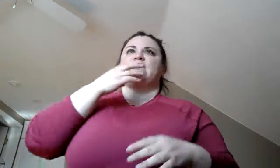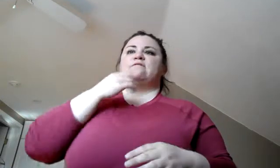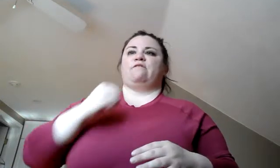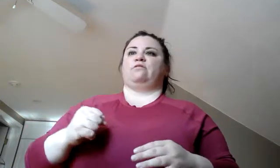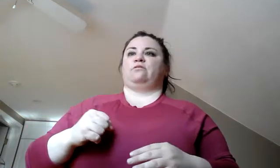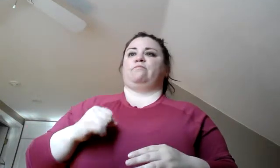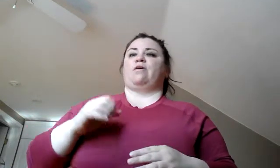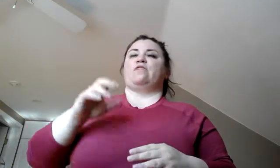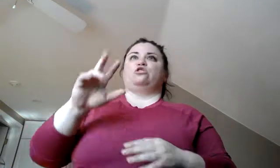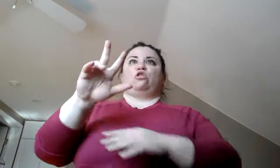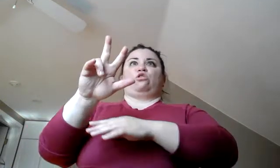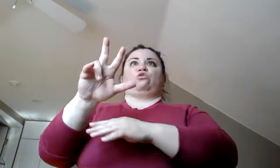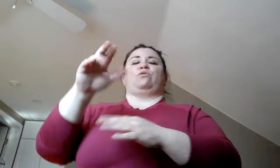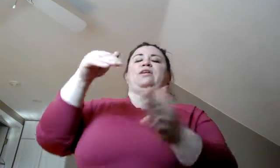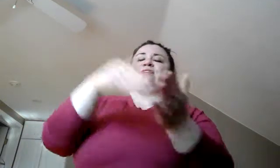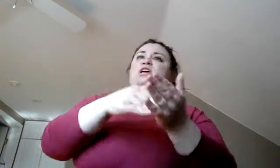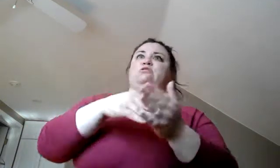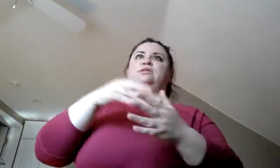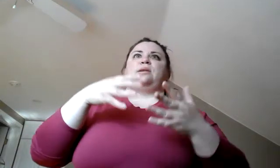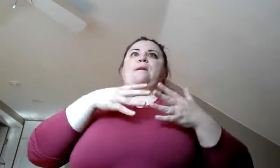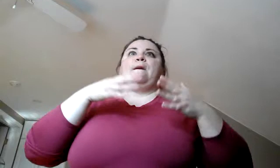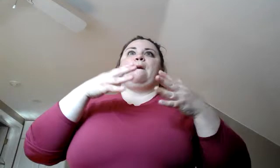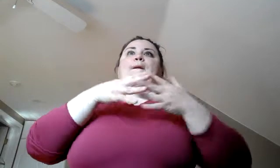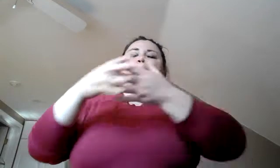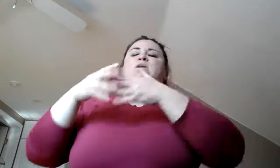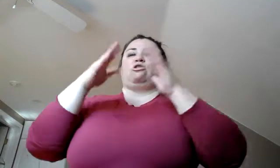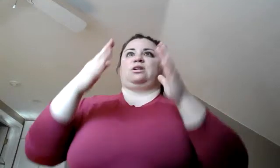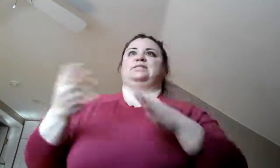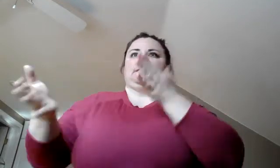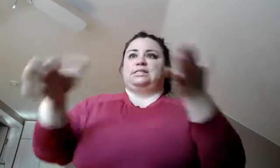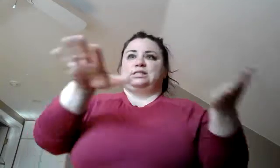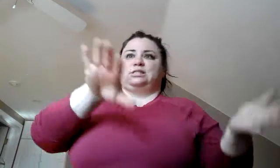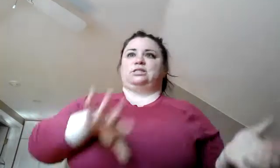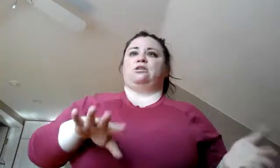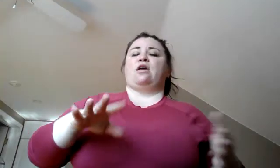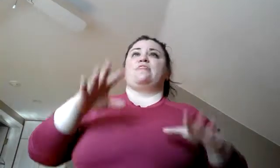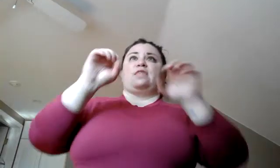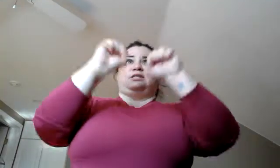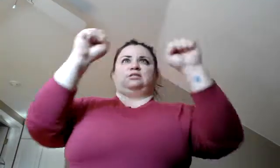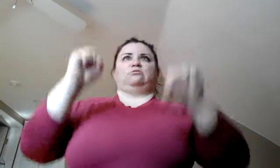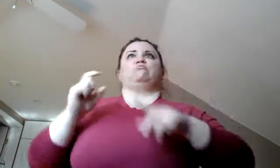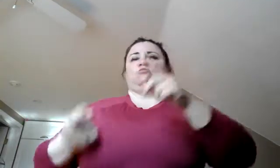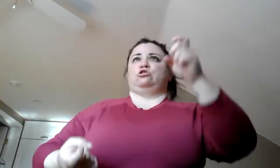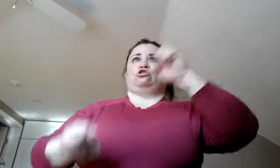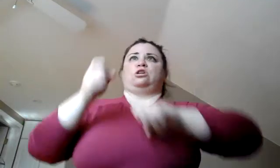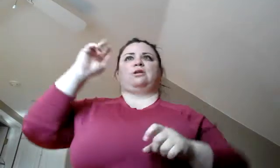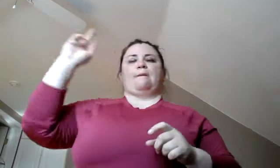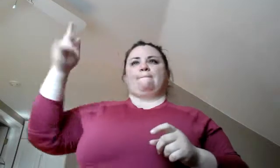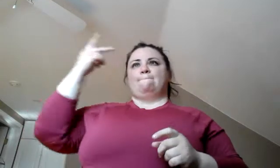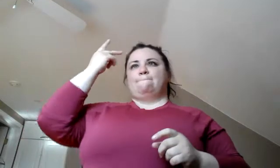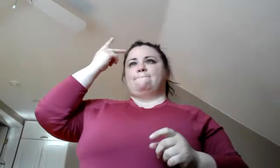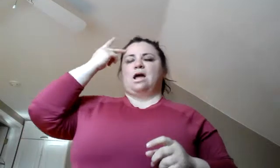3,000 Americans and, basically a change in the paradigm and the system of politics in the United States, and people